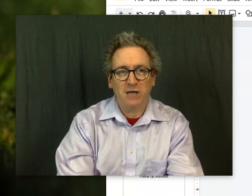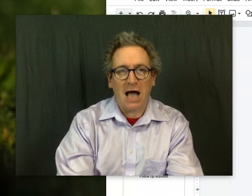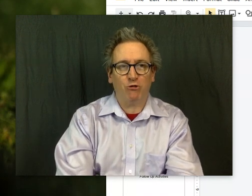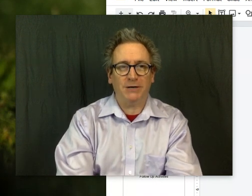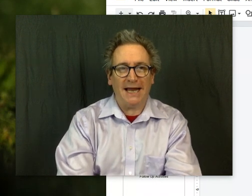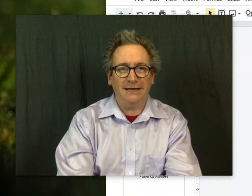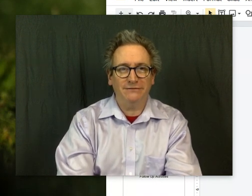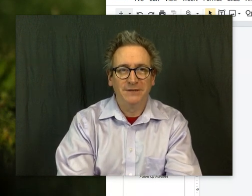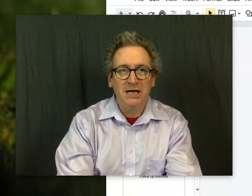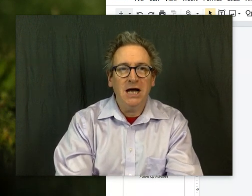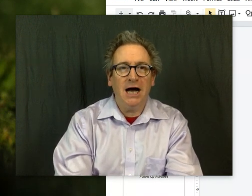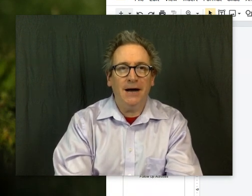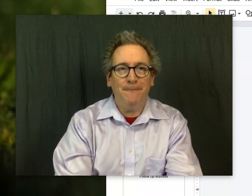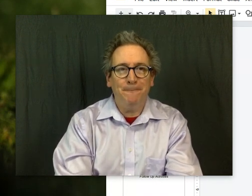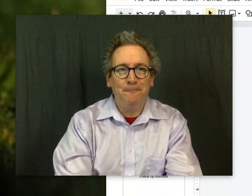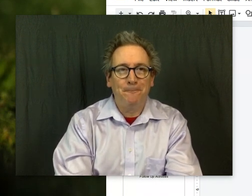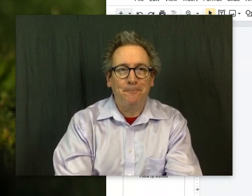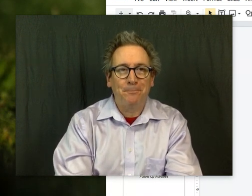How creative.